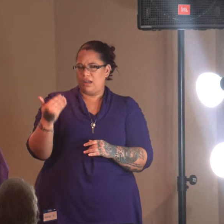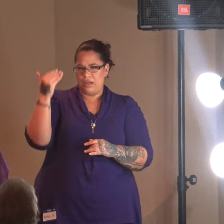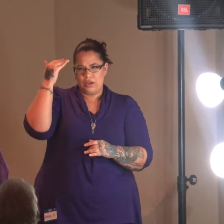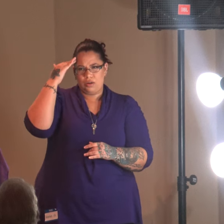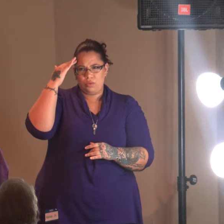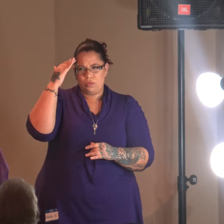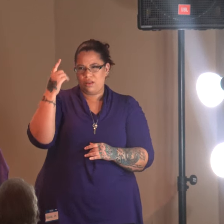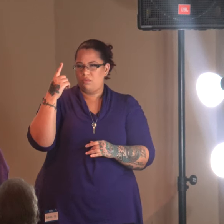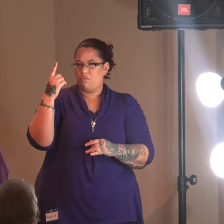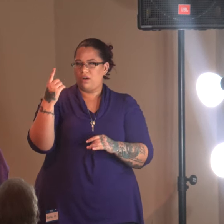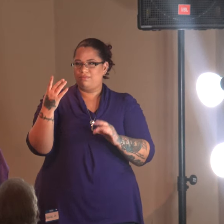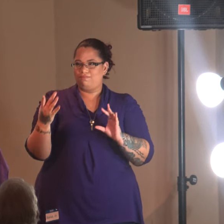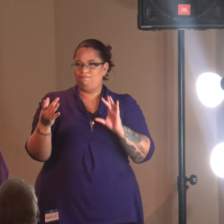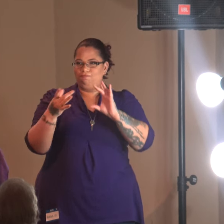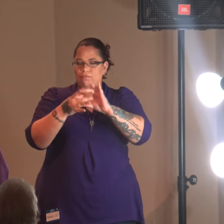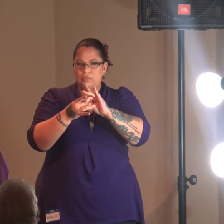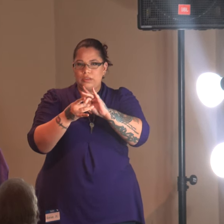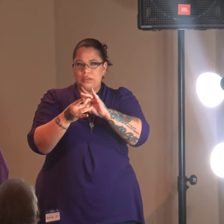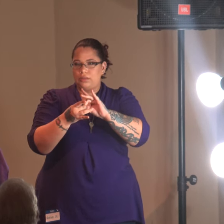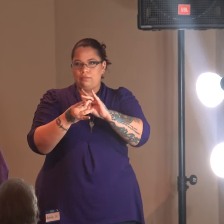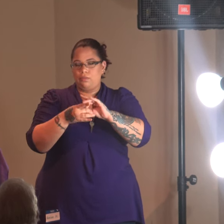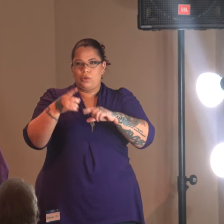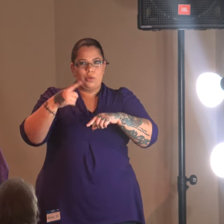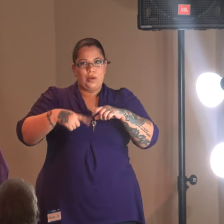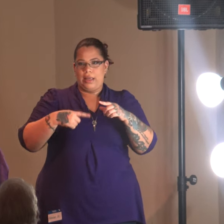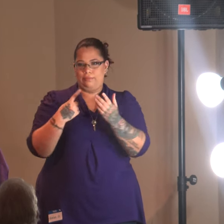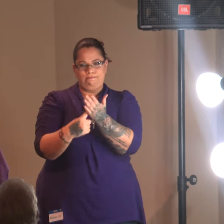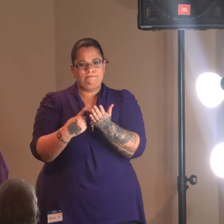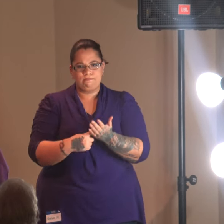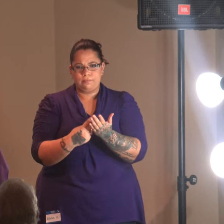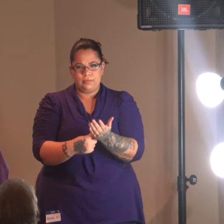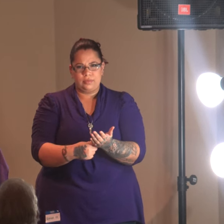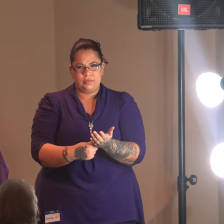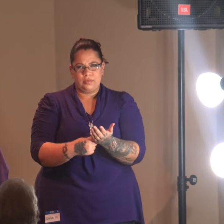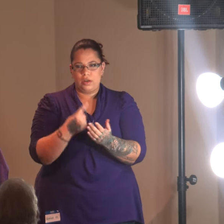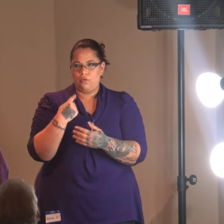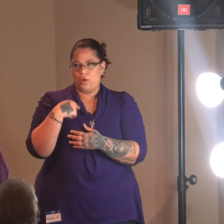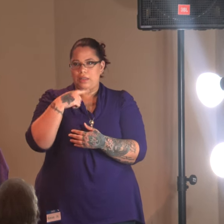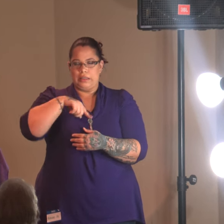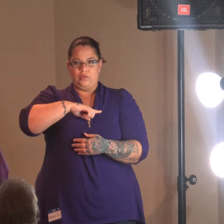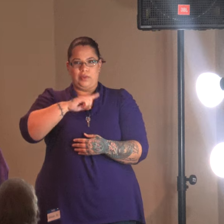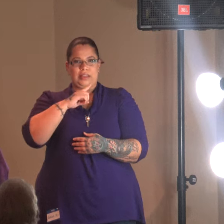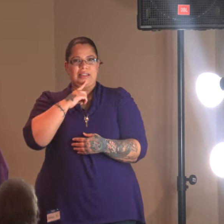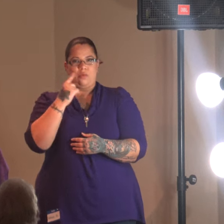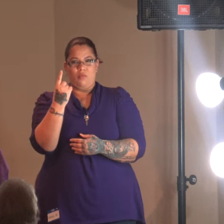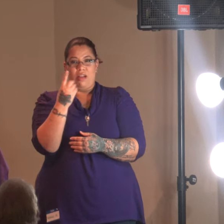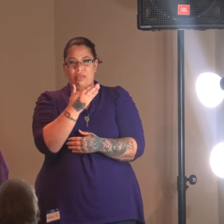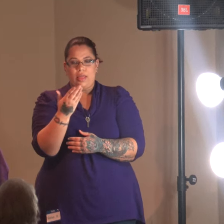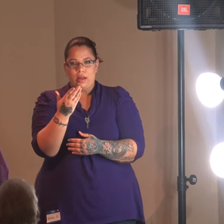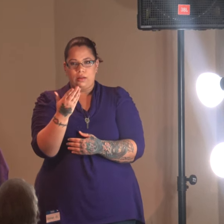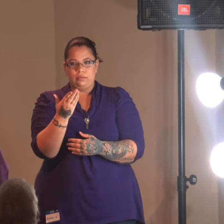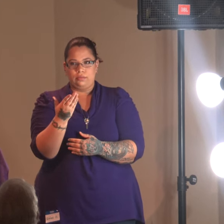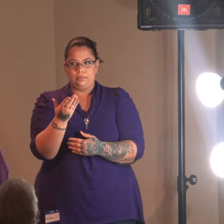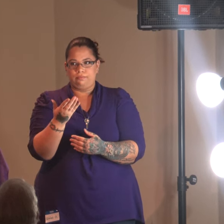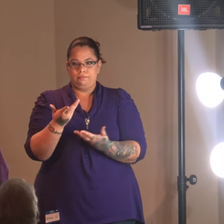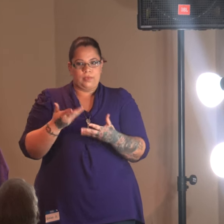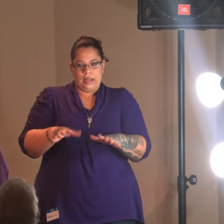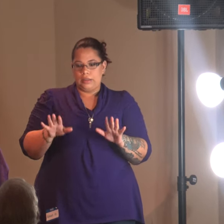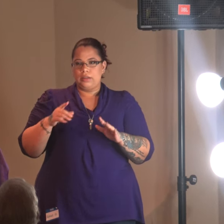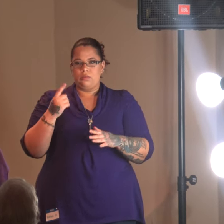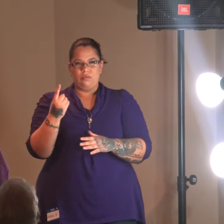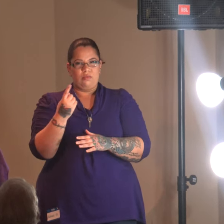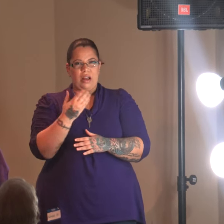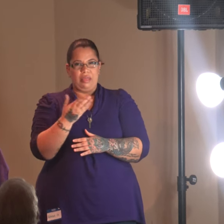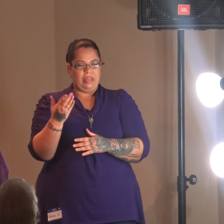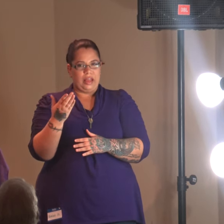not negotiable. If we say there is one thing, then there is one thing. It's not negotiable. It's not happening in dual existences. It's